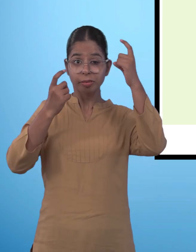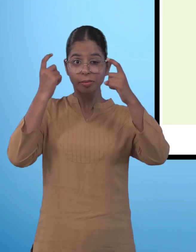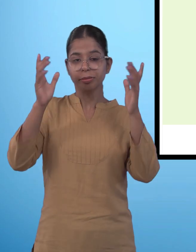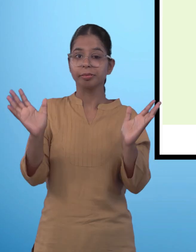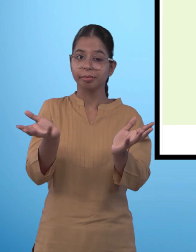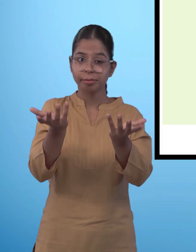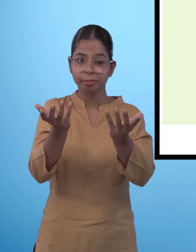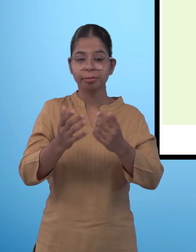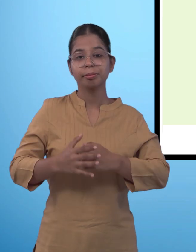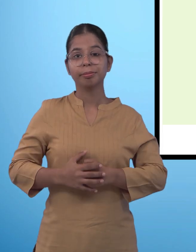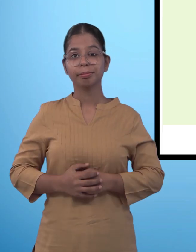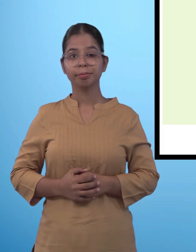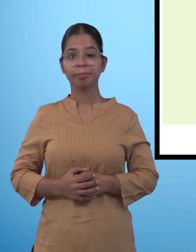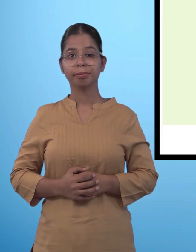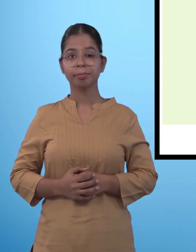Think about it.